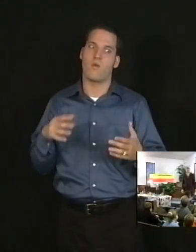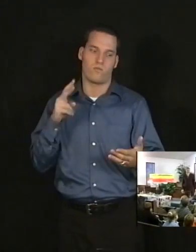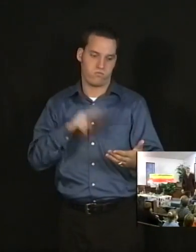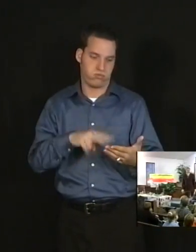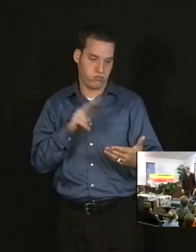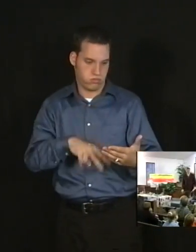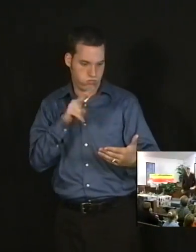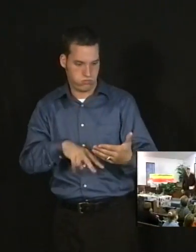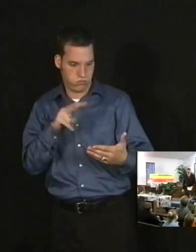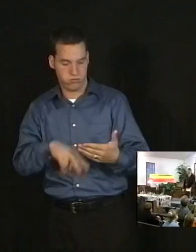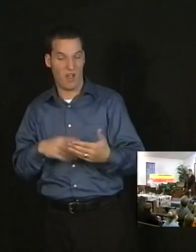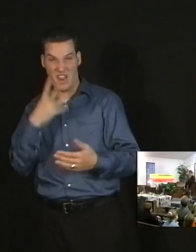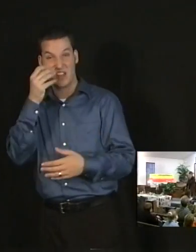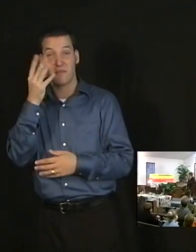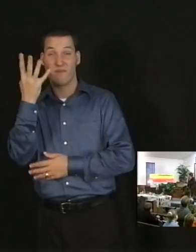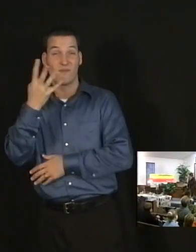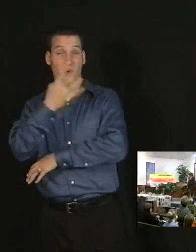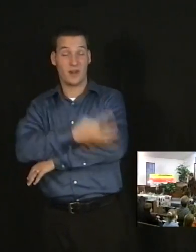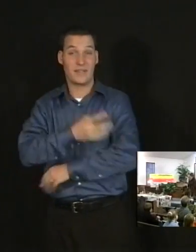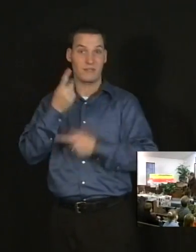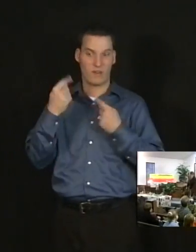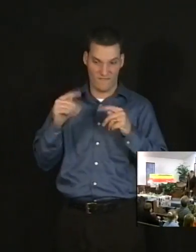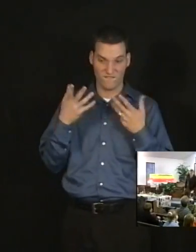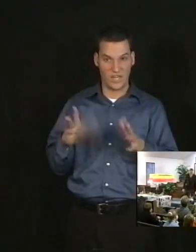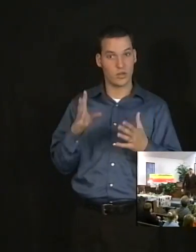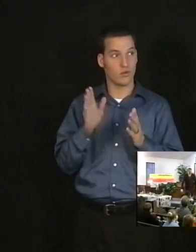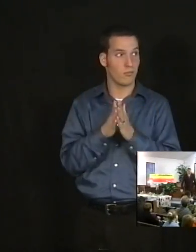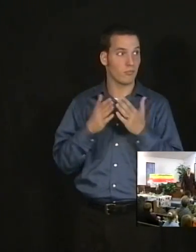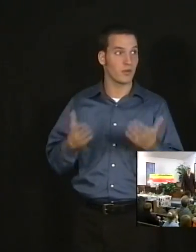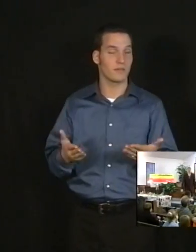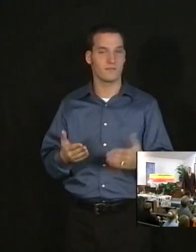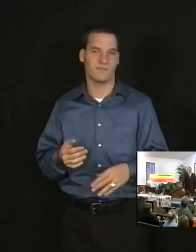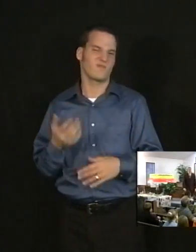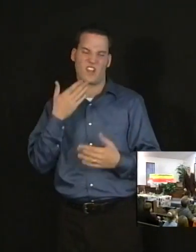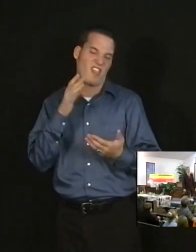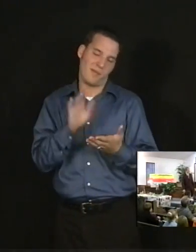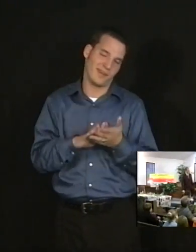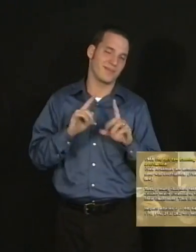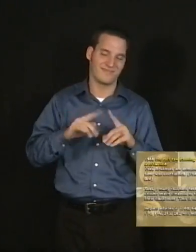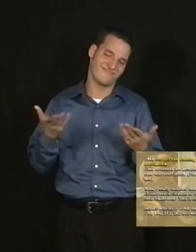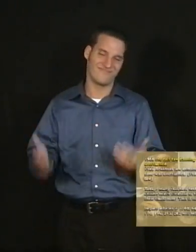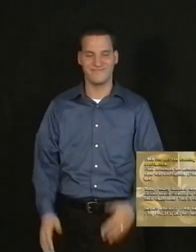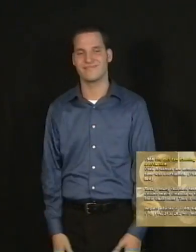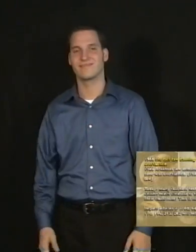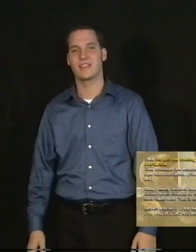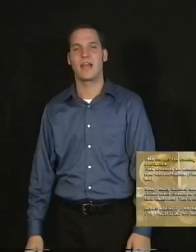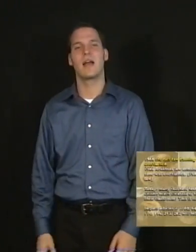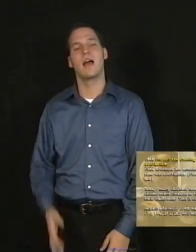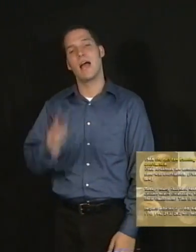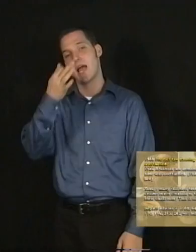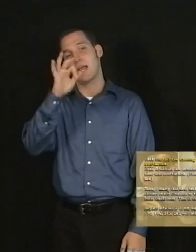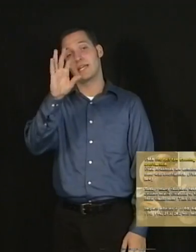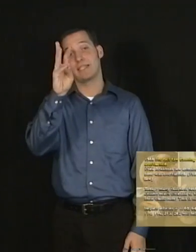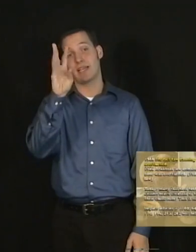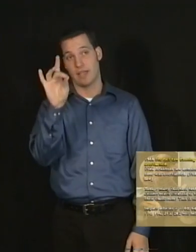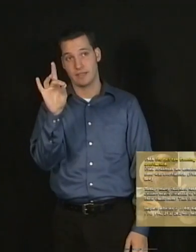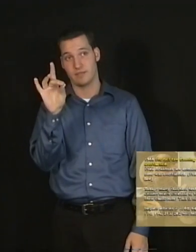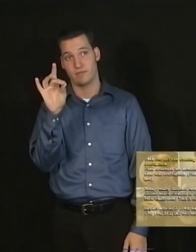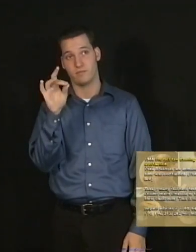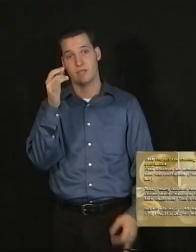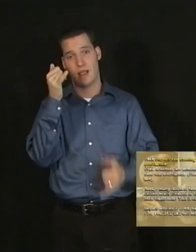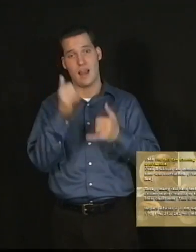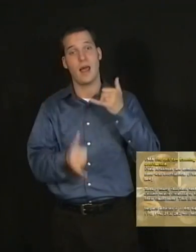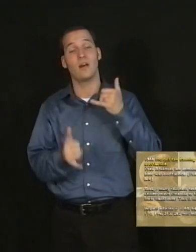4 days trying to finish that. I wasn't quite that bad, but in 1968, the last law banning